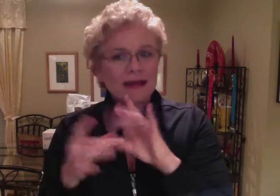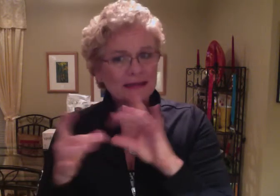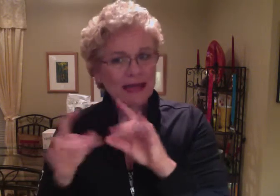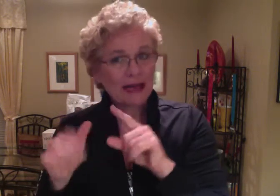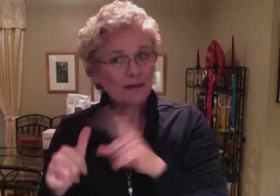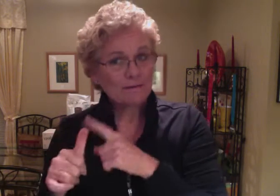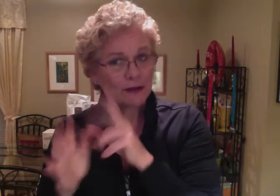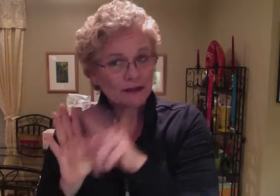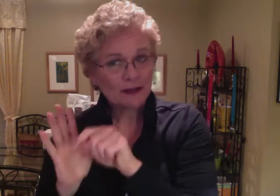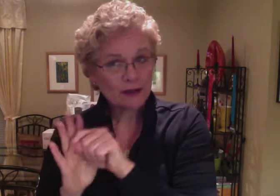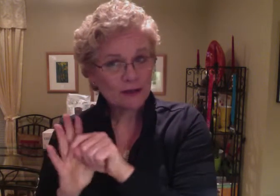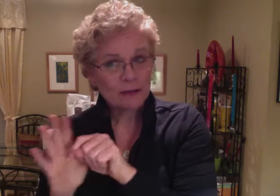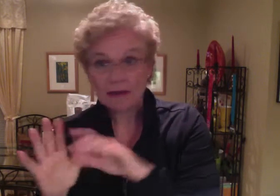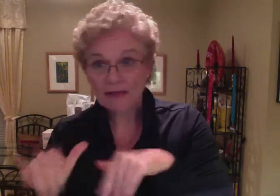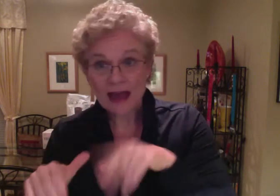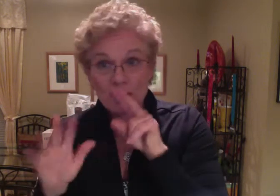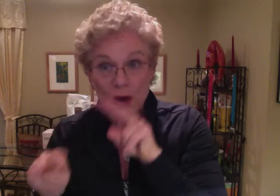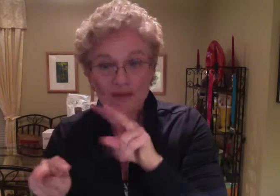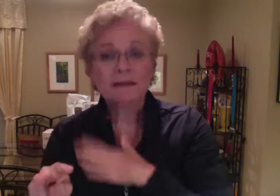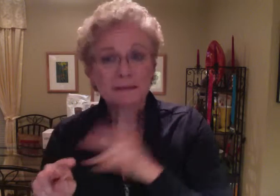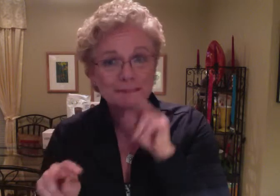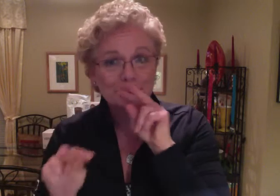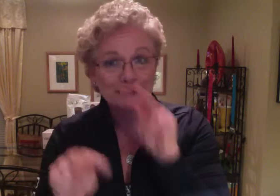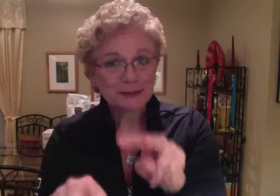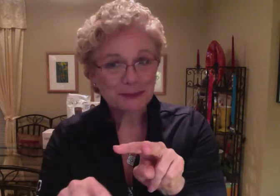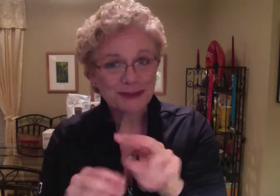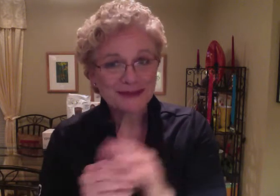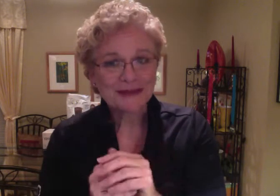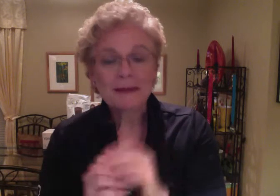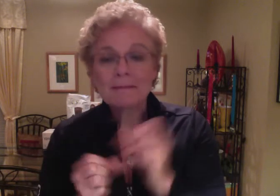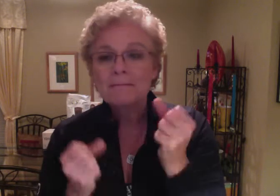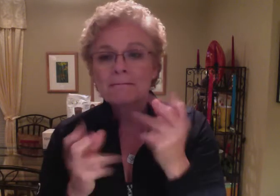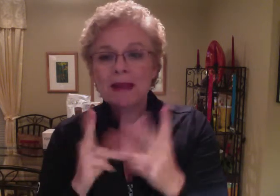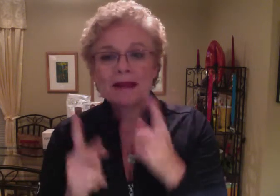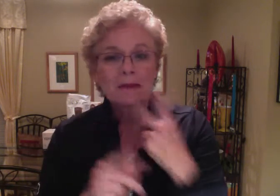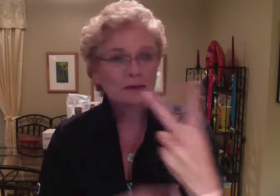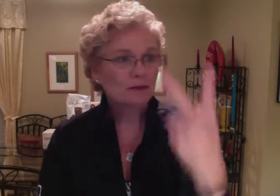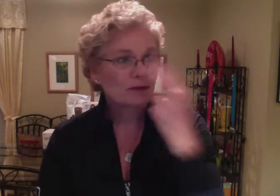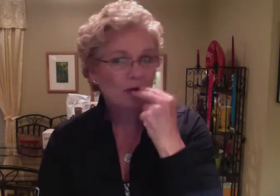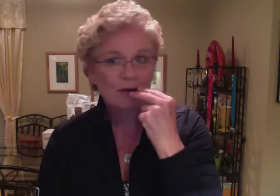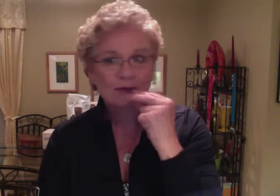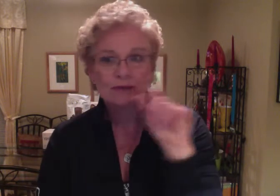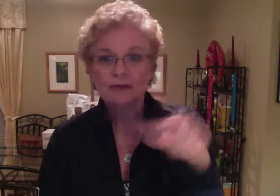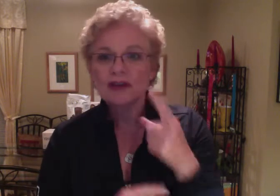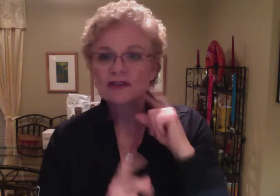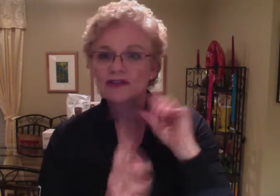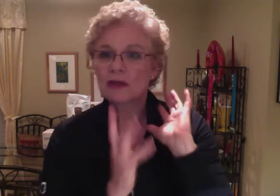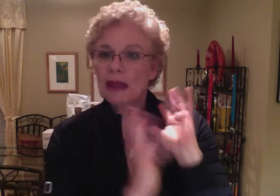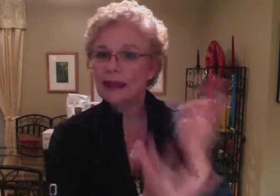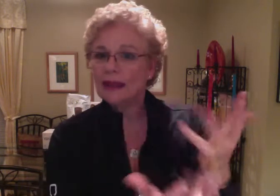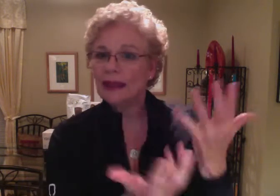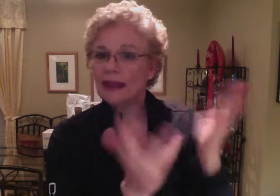watched the first one, please watch the first one, is that many times people say no just so you'll leave them alone. I mean, let's think about it. You've